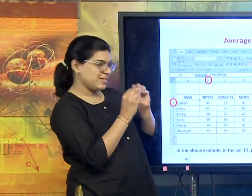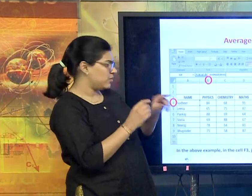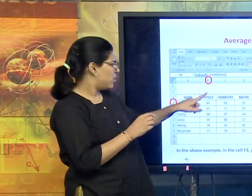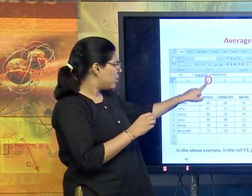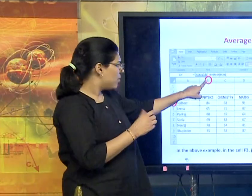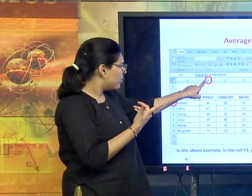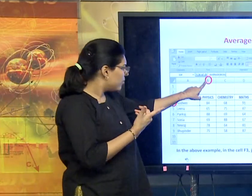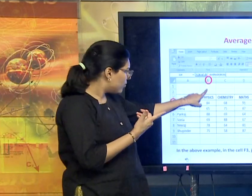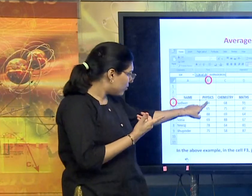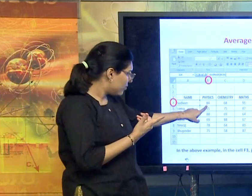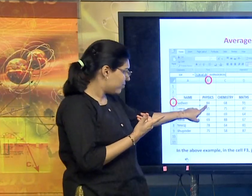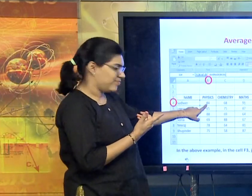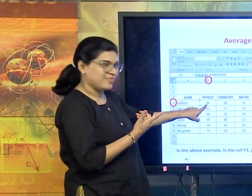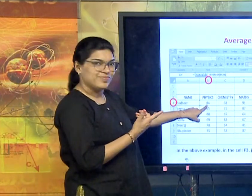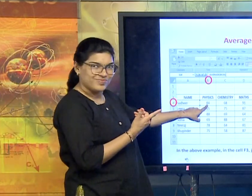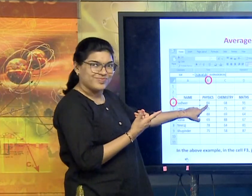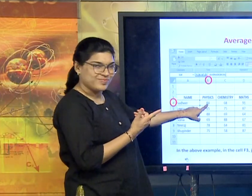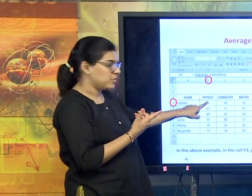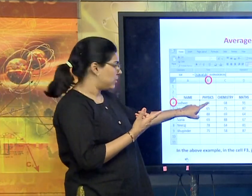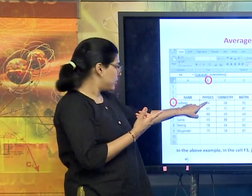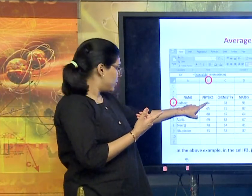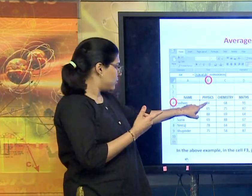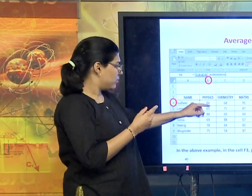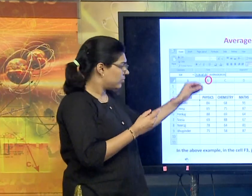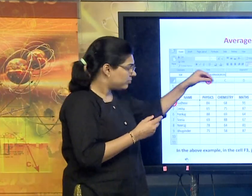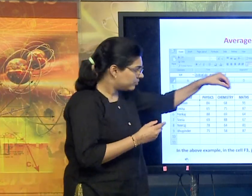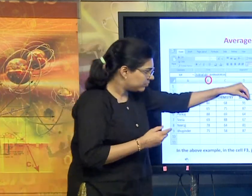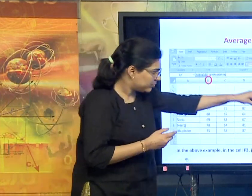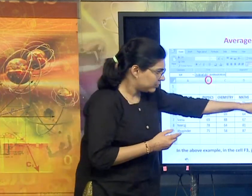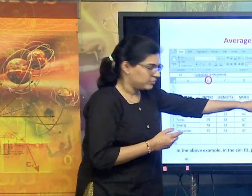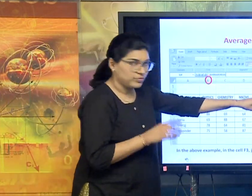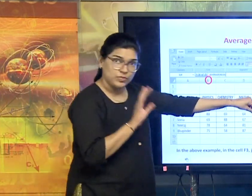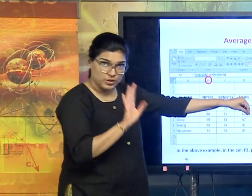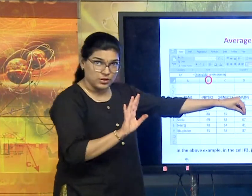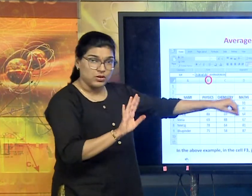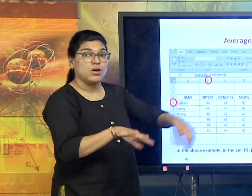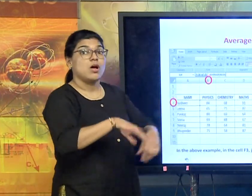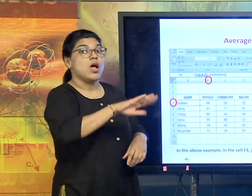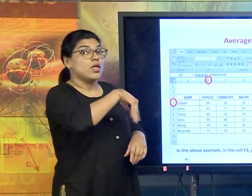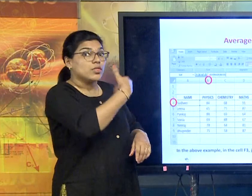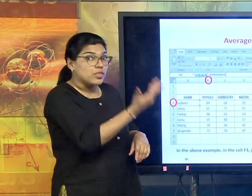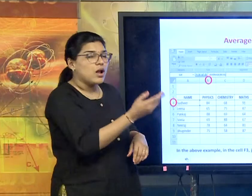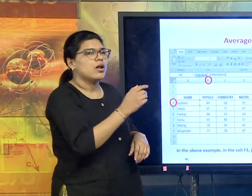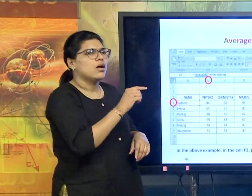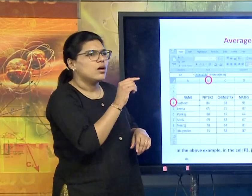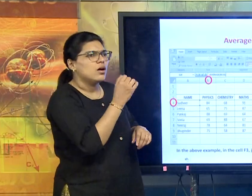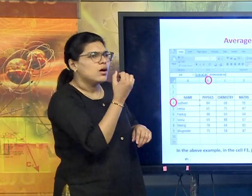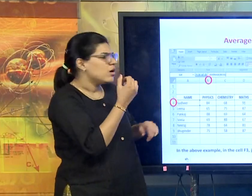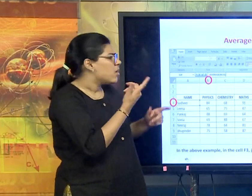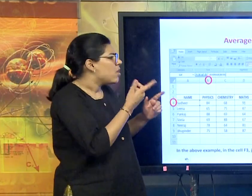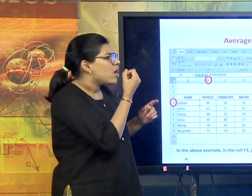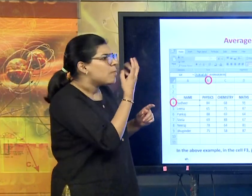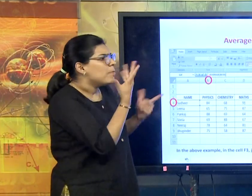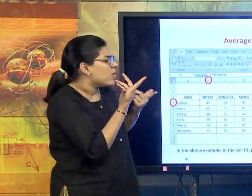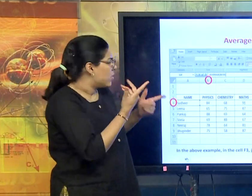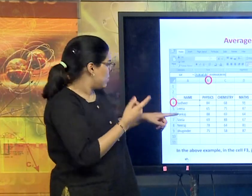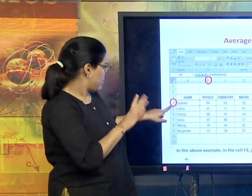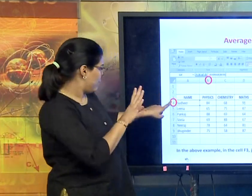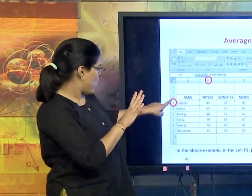A-V-E-R-A-G-E. After writing average, we will begin our formula with the bracket. Then we have to write the